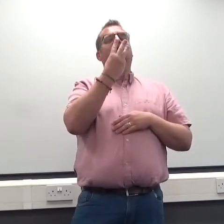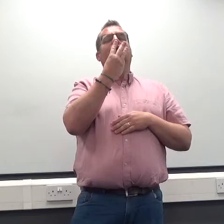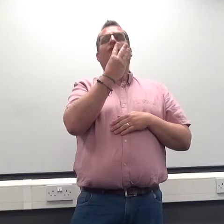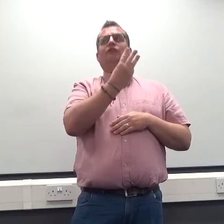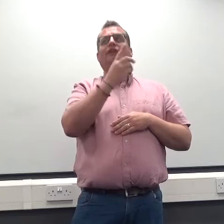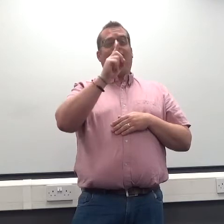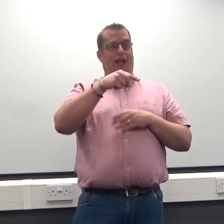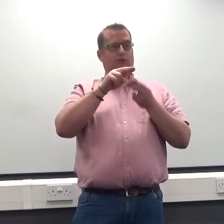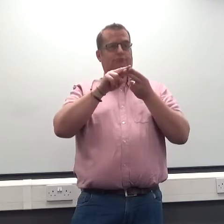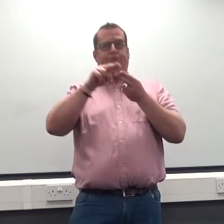actually agreed